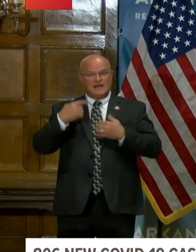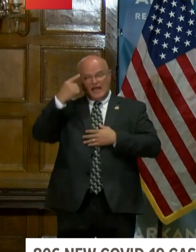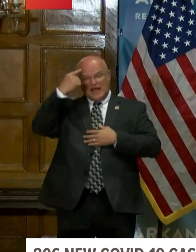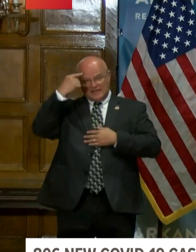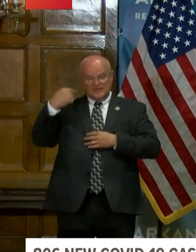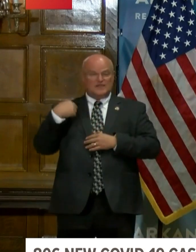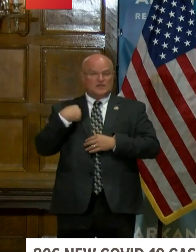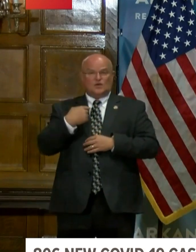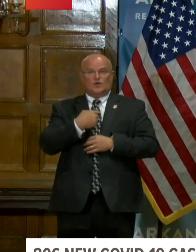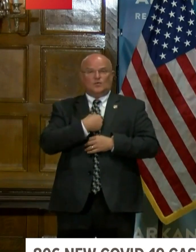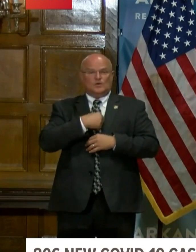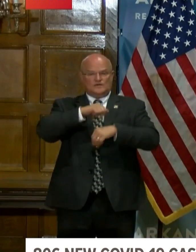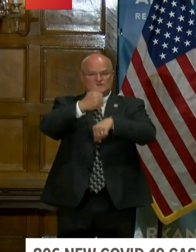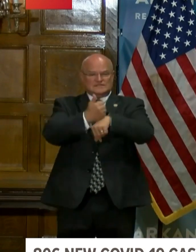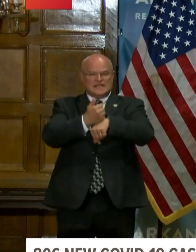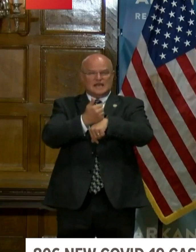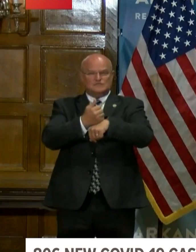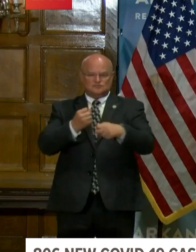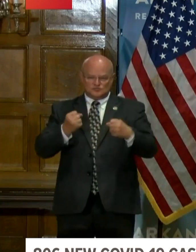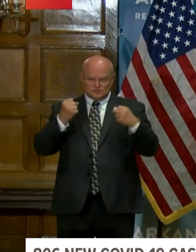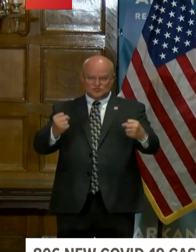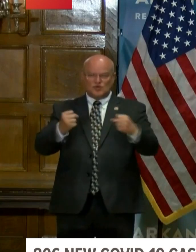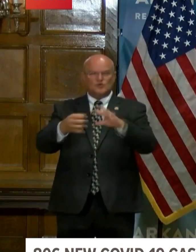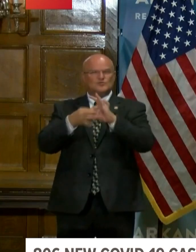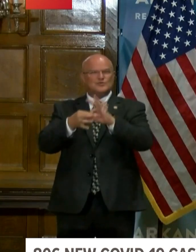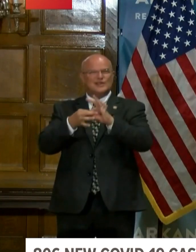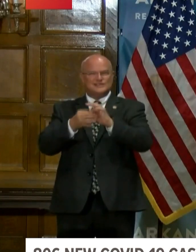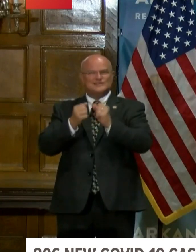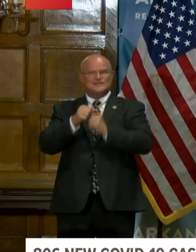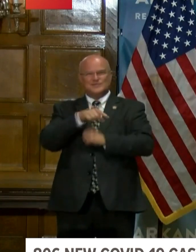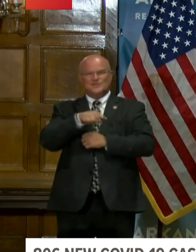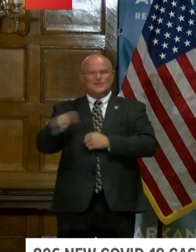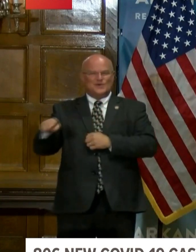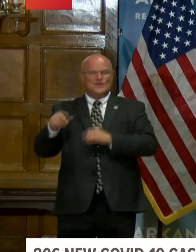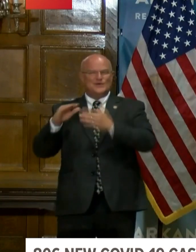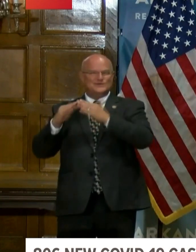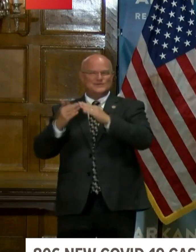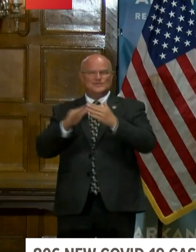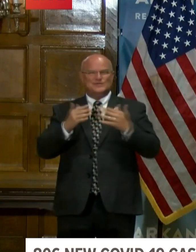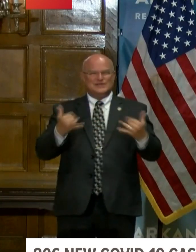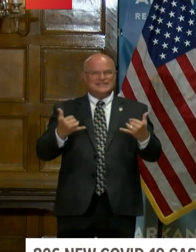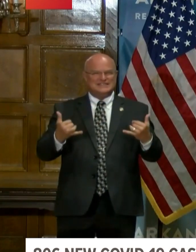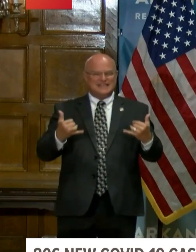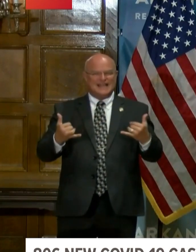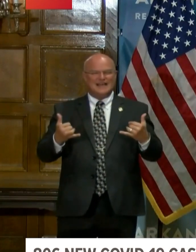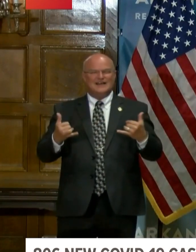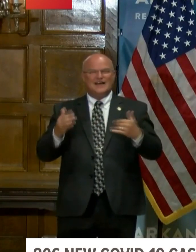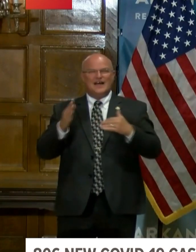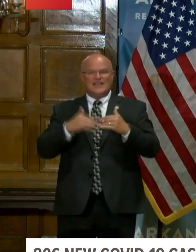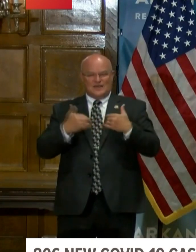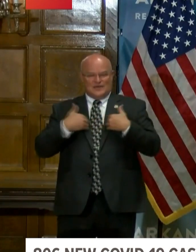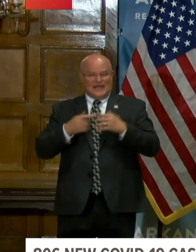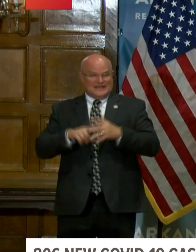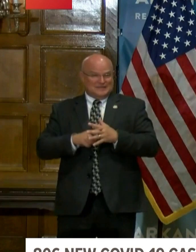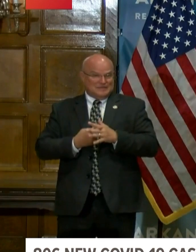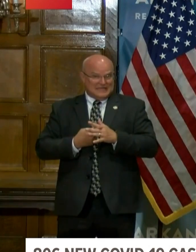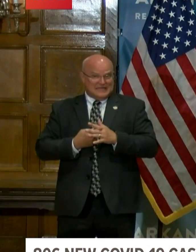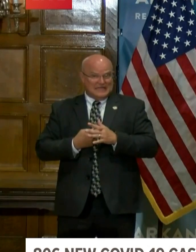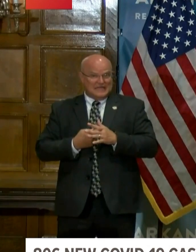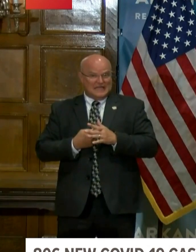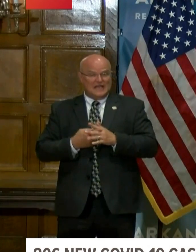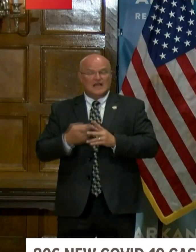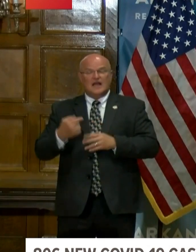think we've established much stronger relationships with those communities now than we had at the beginning of